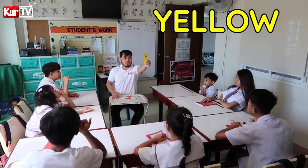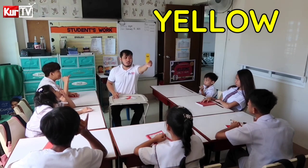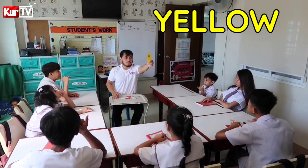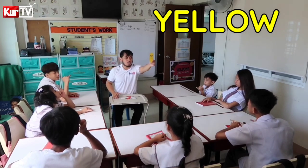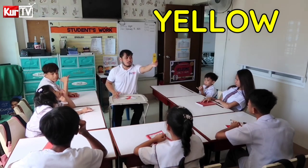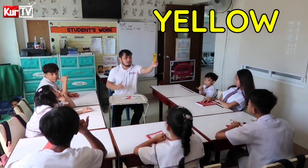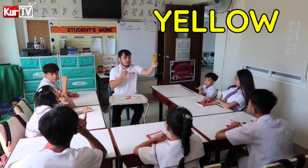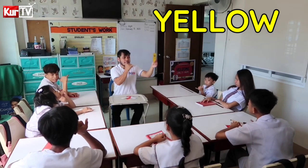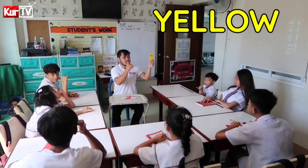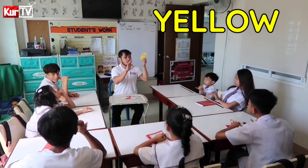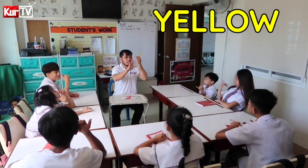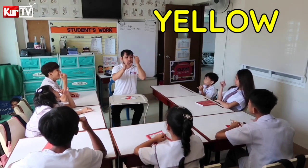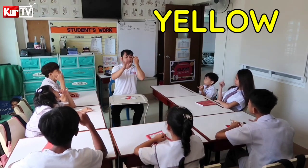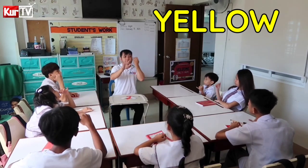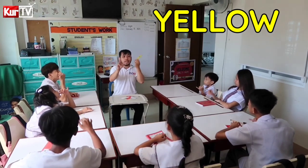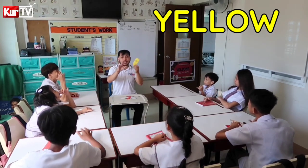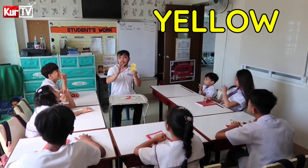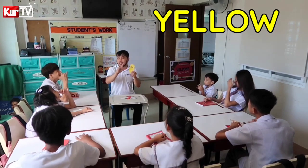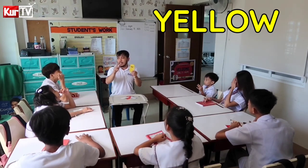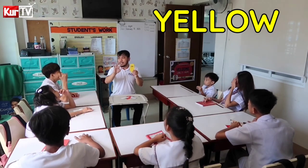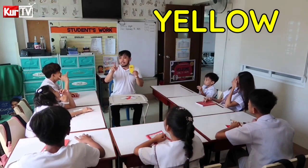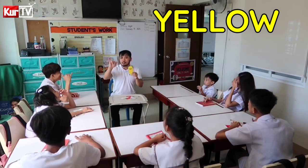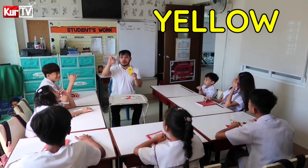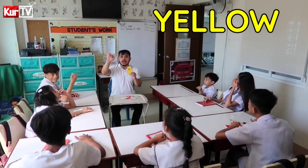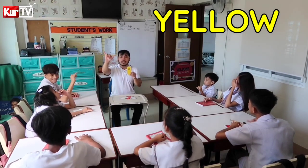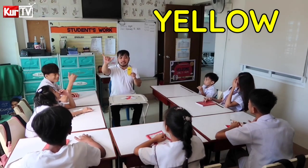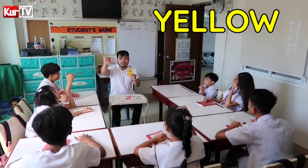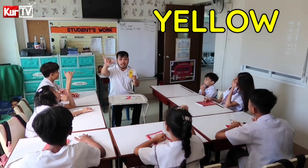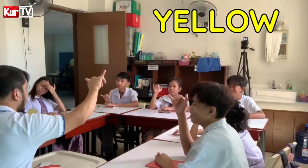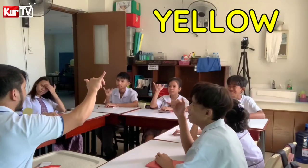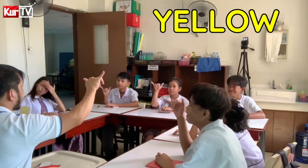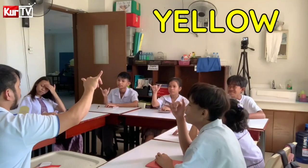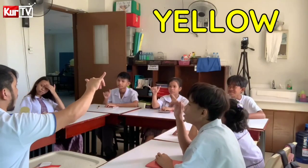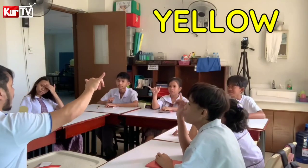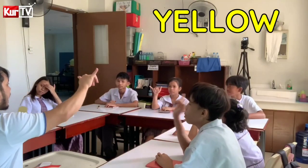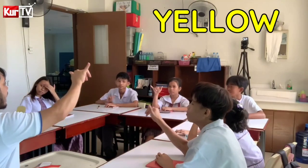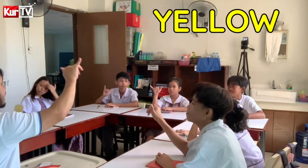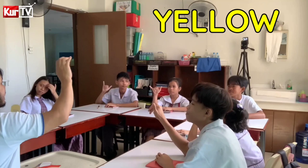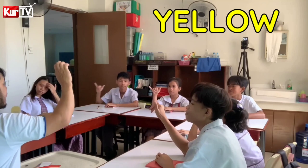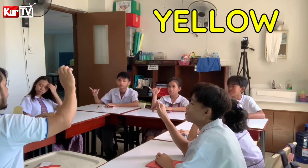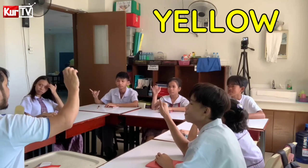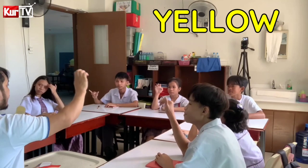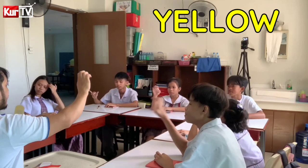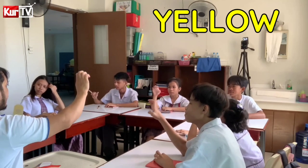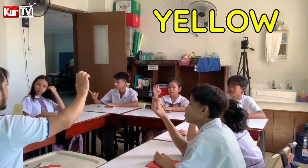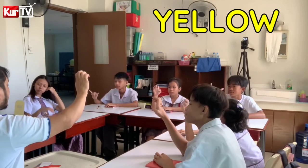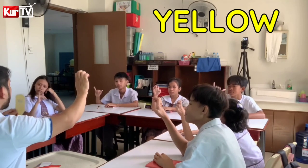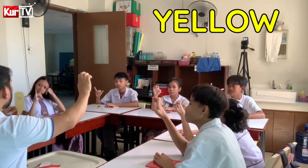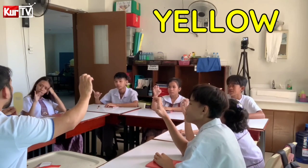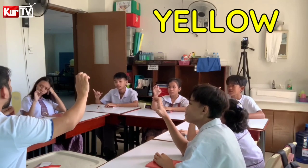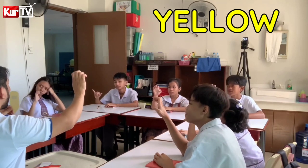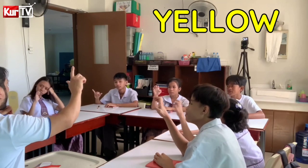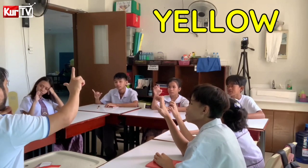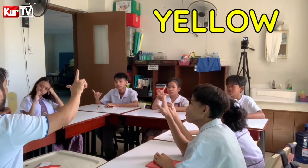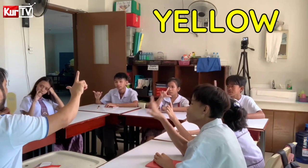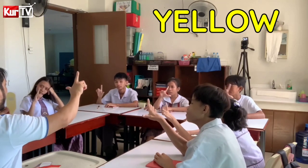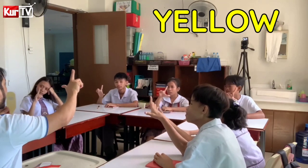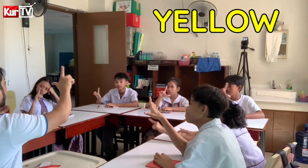Very good Let's spell Let's spell Y E L